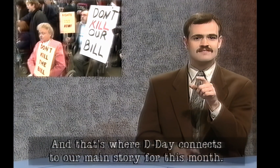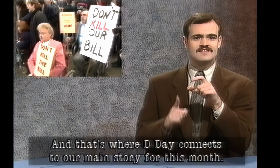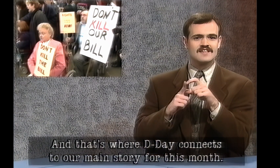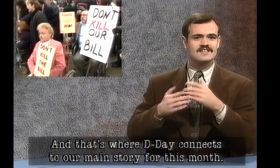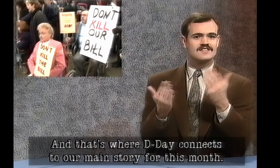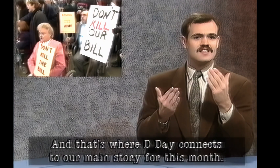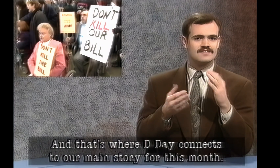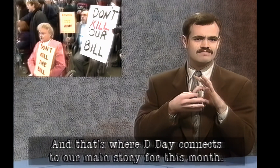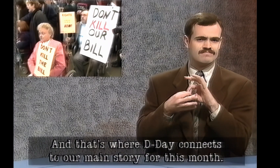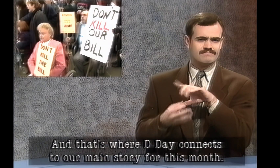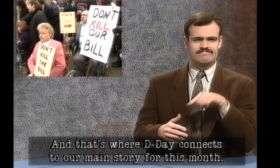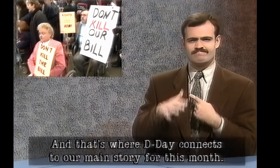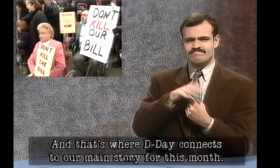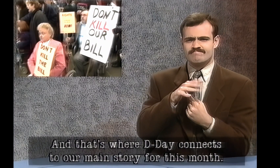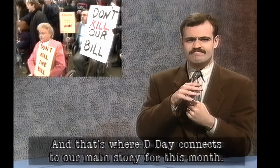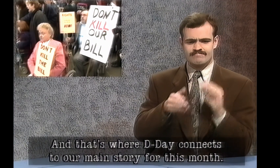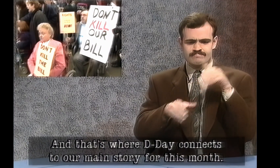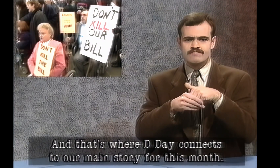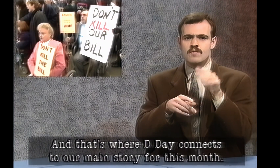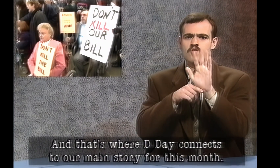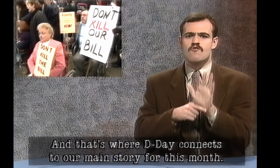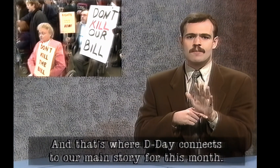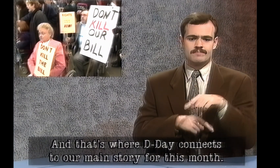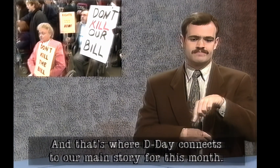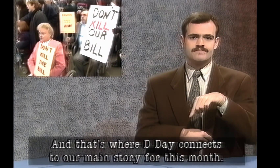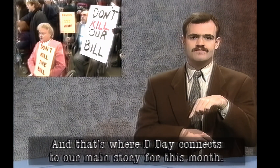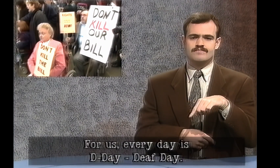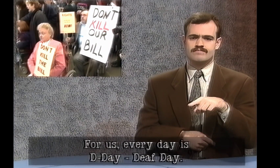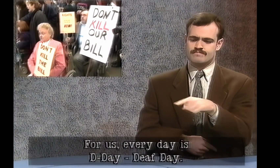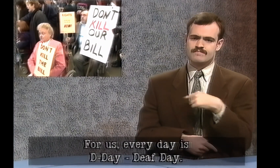And that's where D-Day connects to our main story for this month.